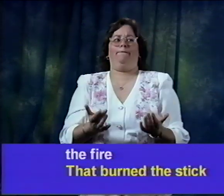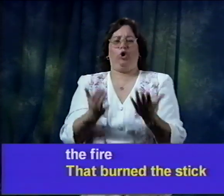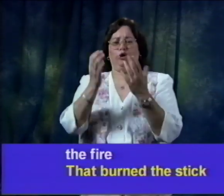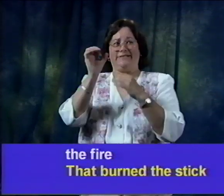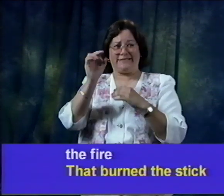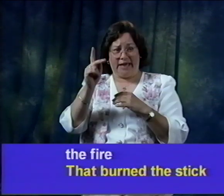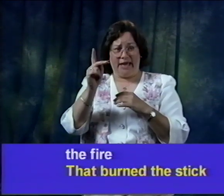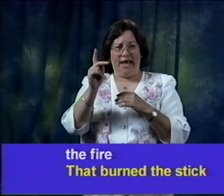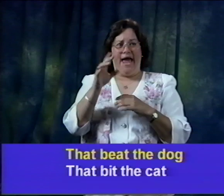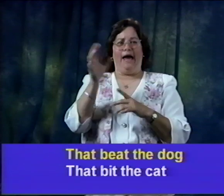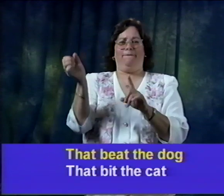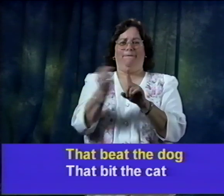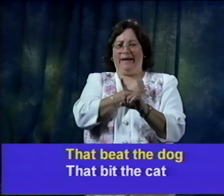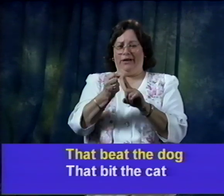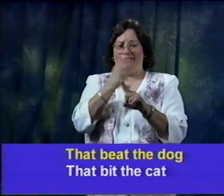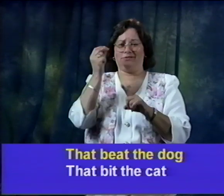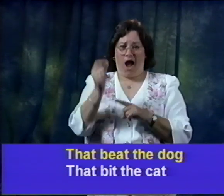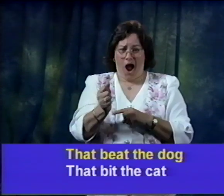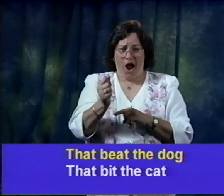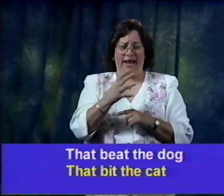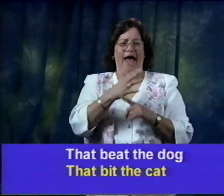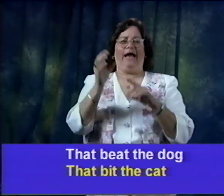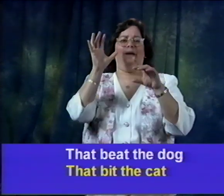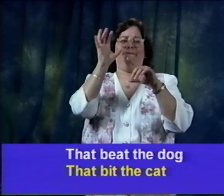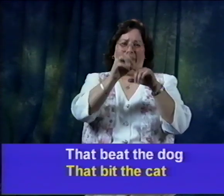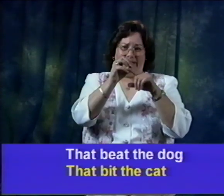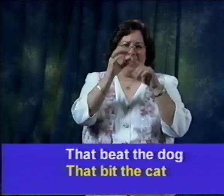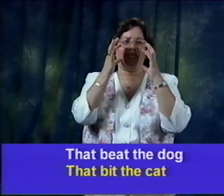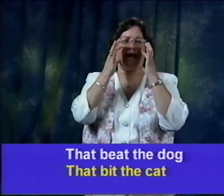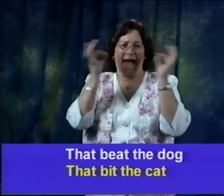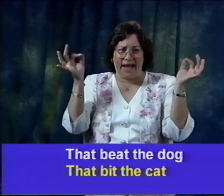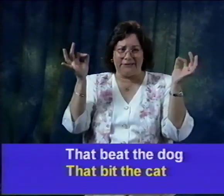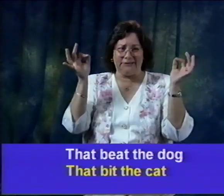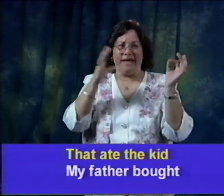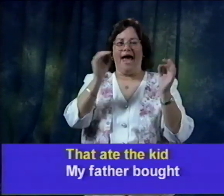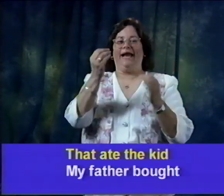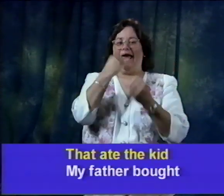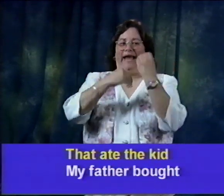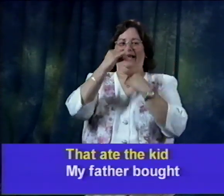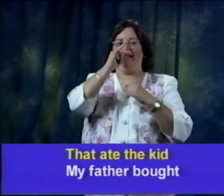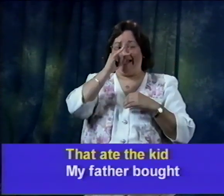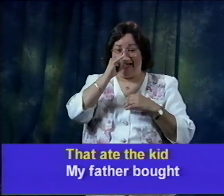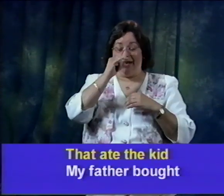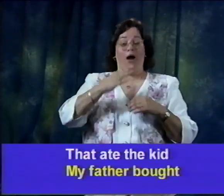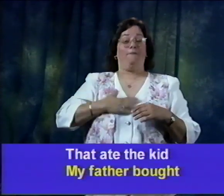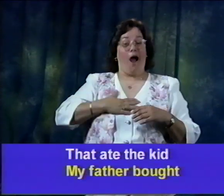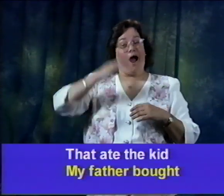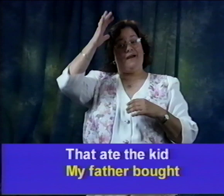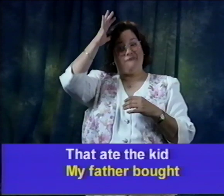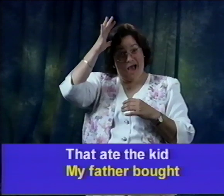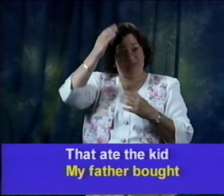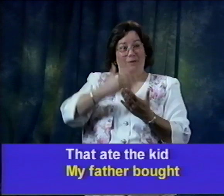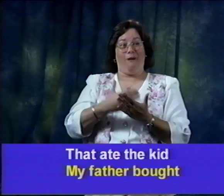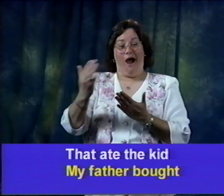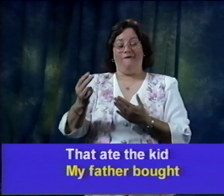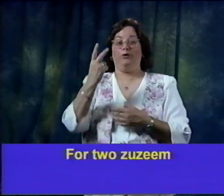that burned the stick that beat the dog that bit the cat that ate the kid. My father bought for